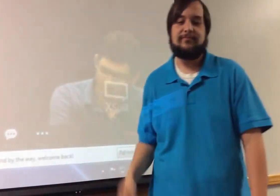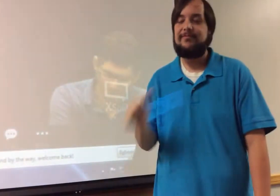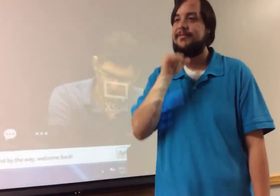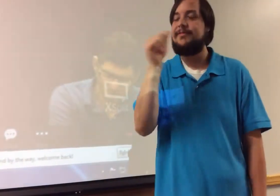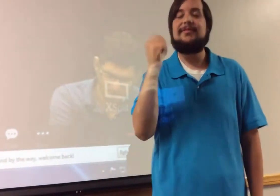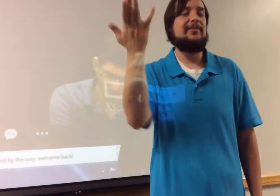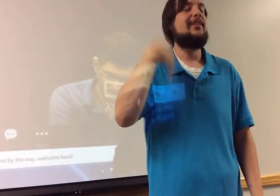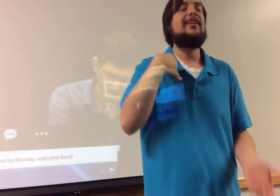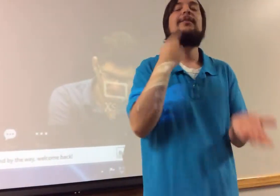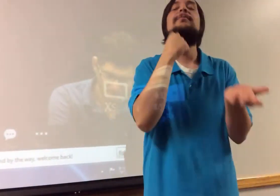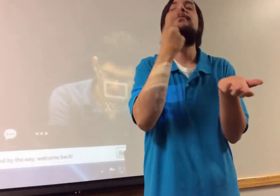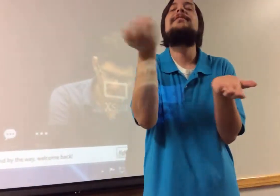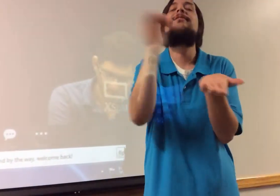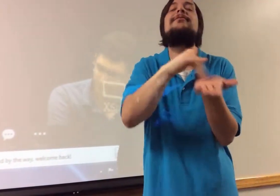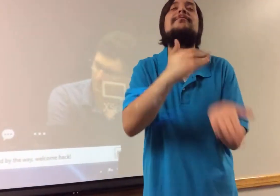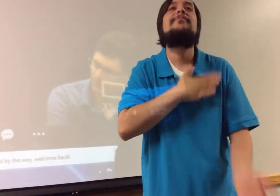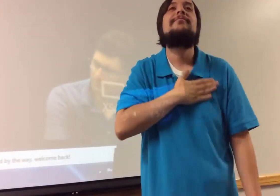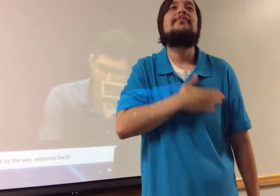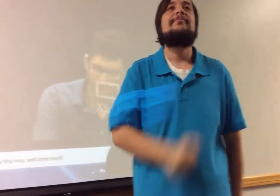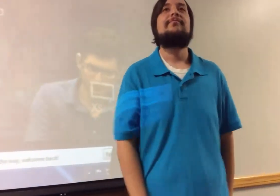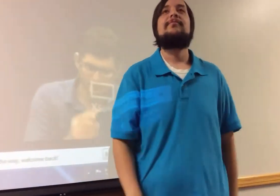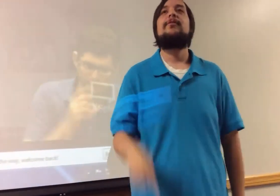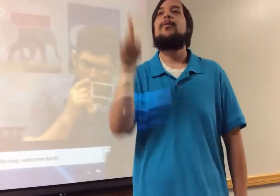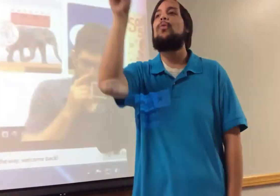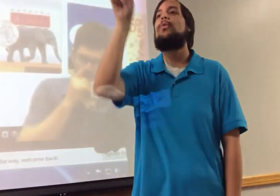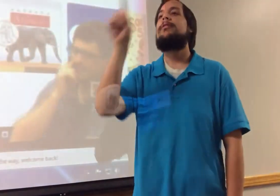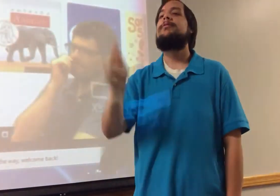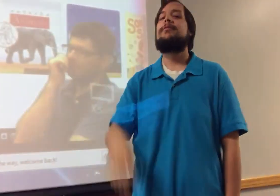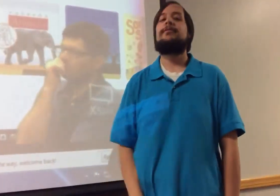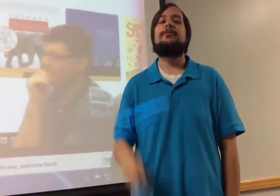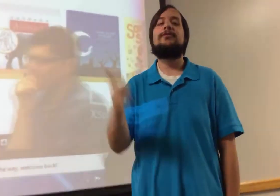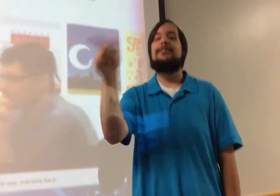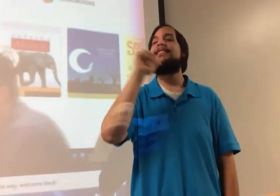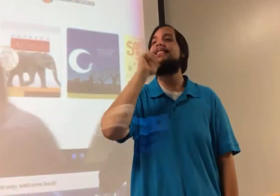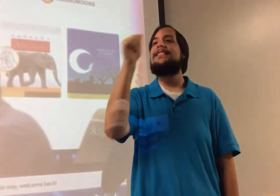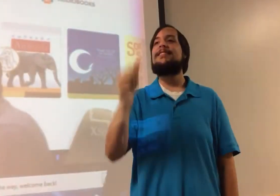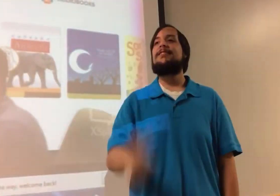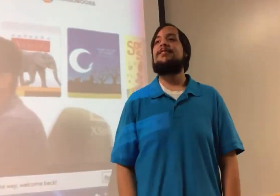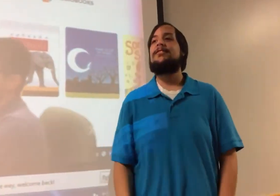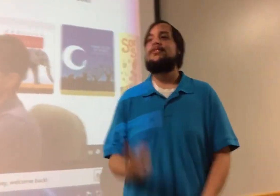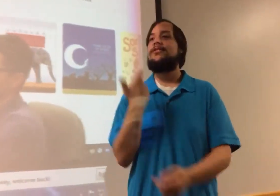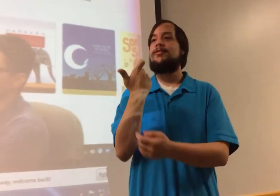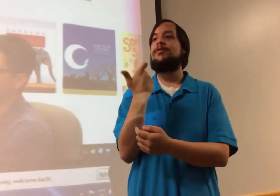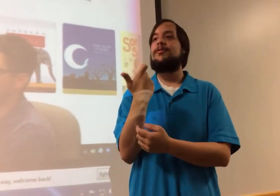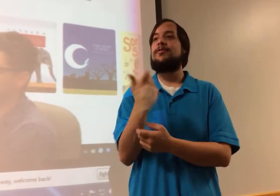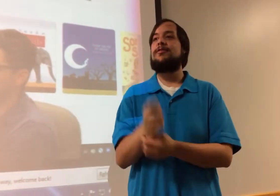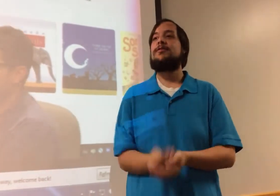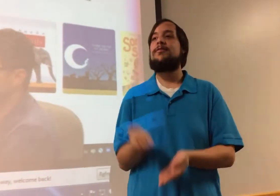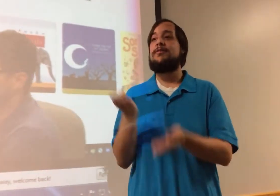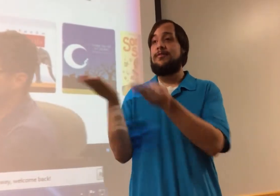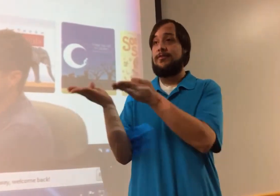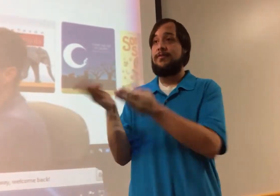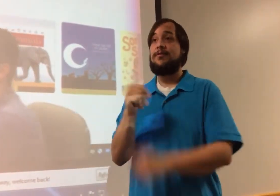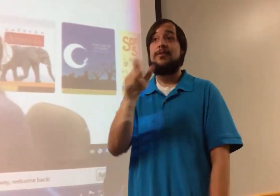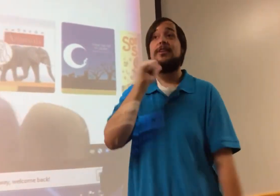not. Please repeat it. Sure. The question was, if you are not charging for your services, and you are